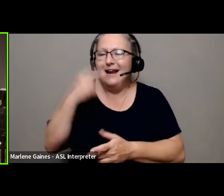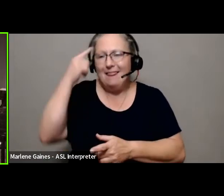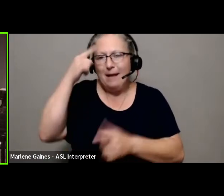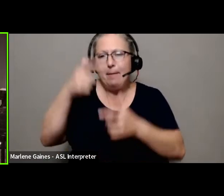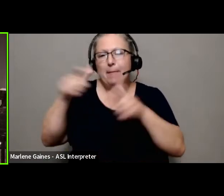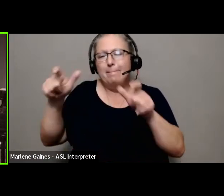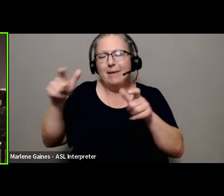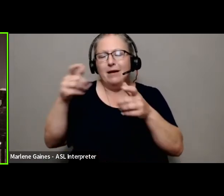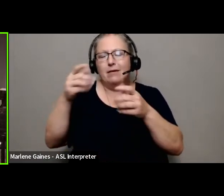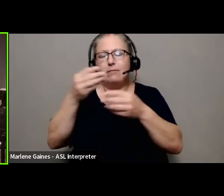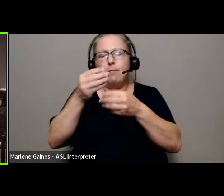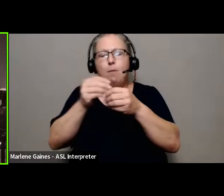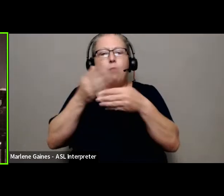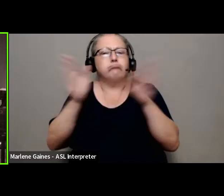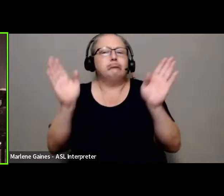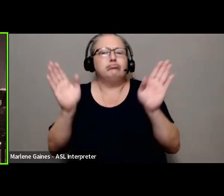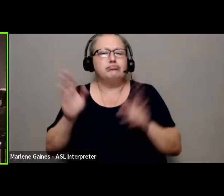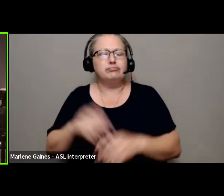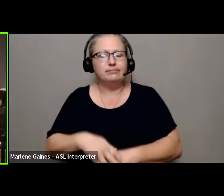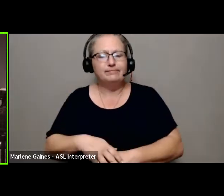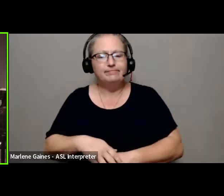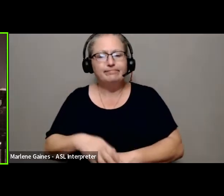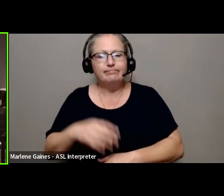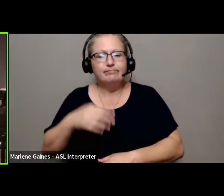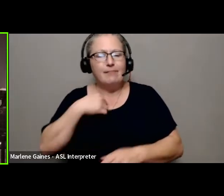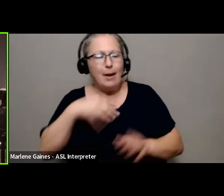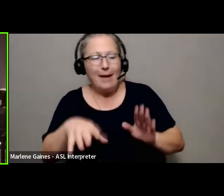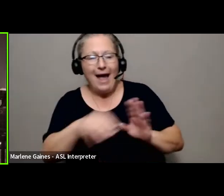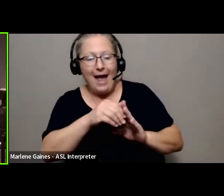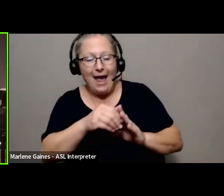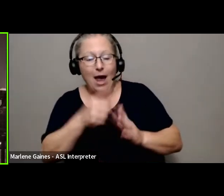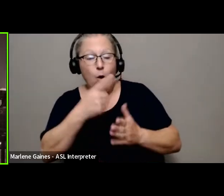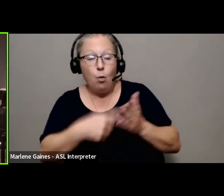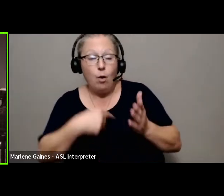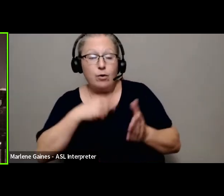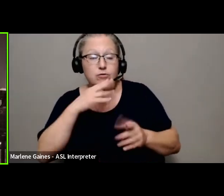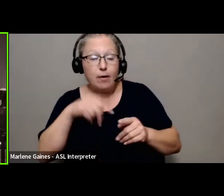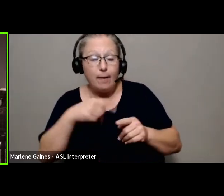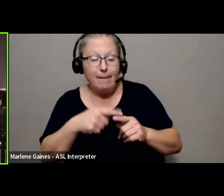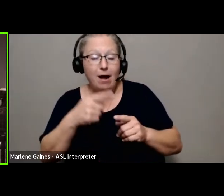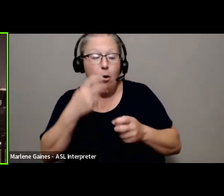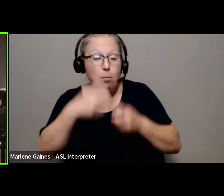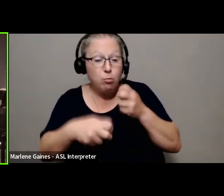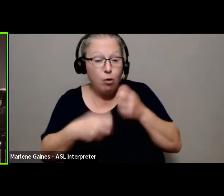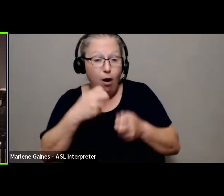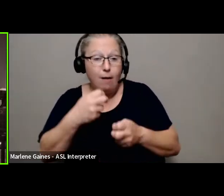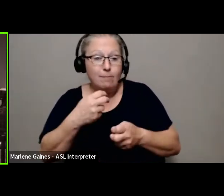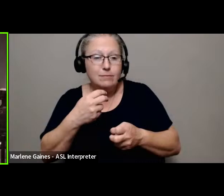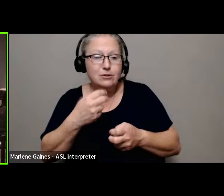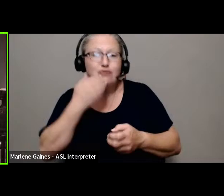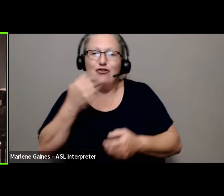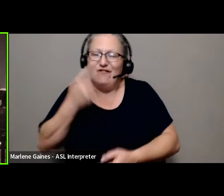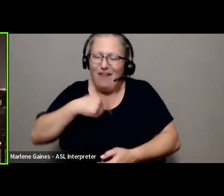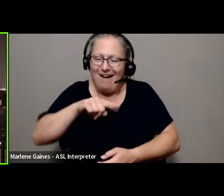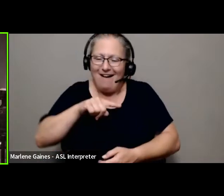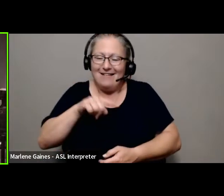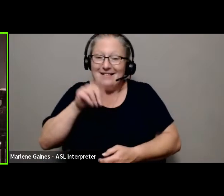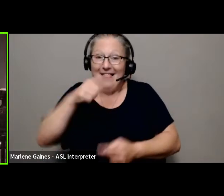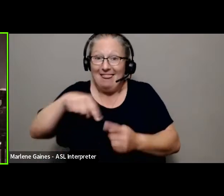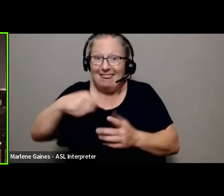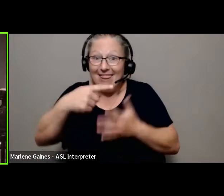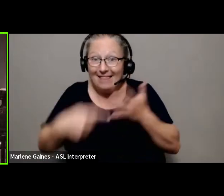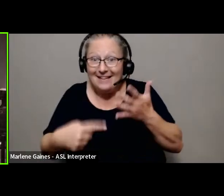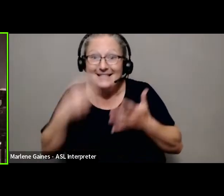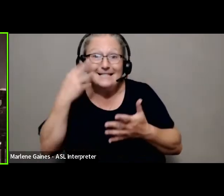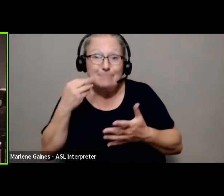that's good. Yeah. I would just add that one of the things we talk a lot about is that problems are good for us. These experiences are